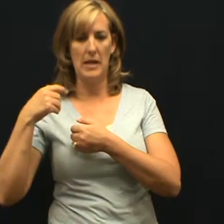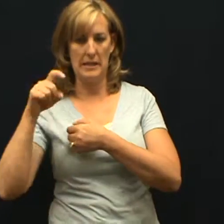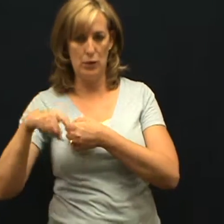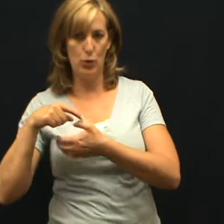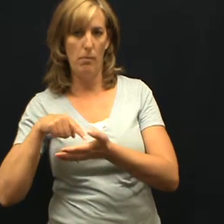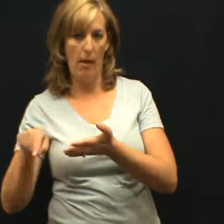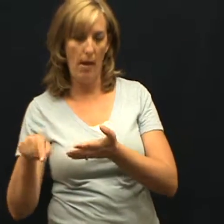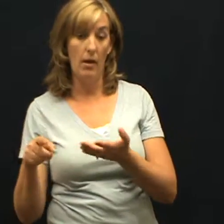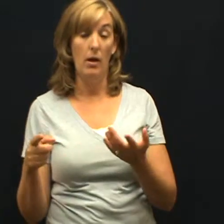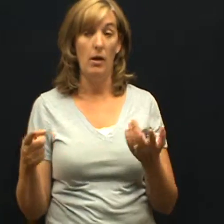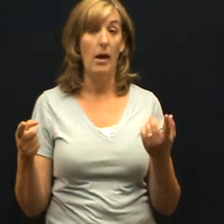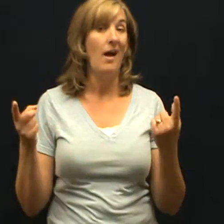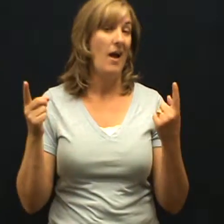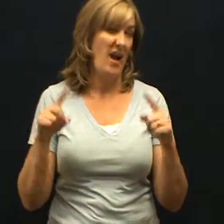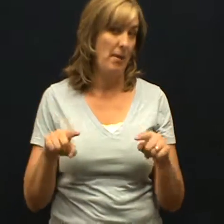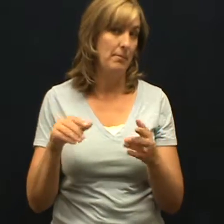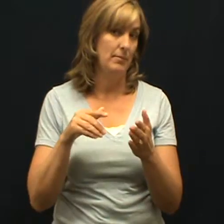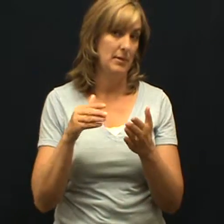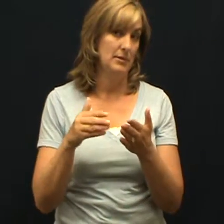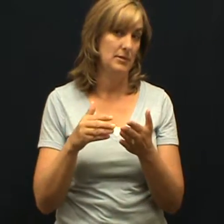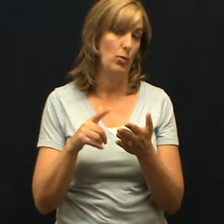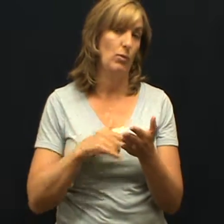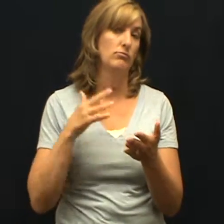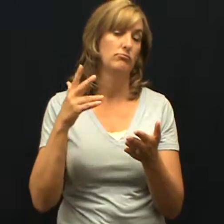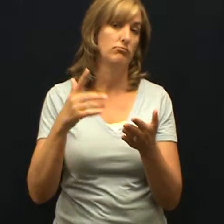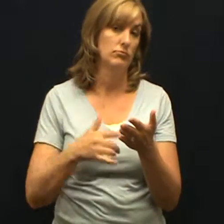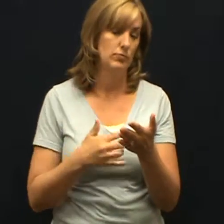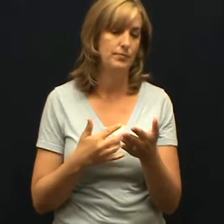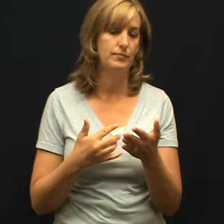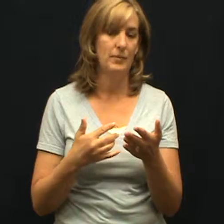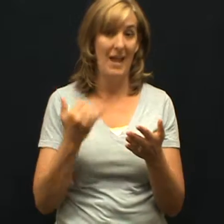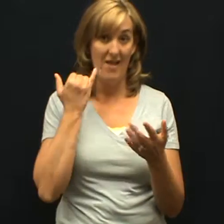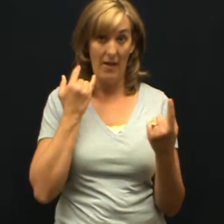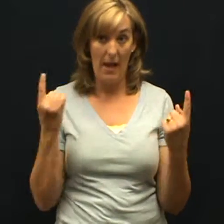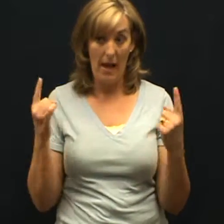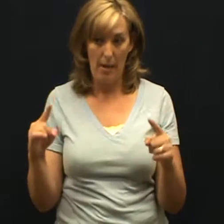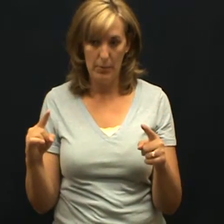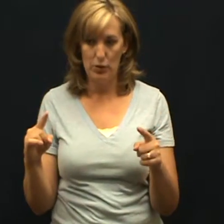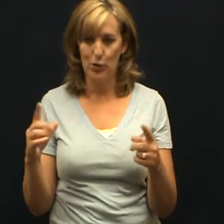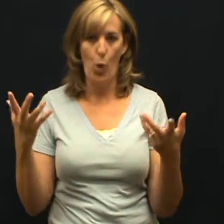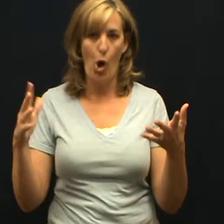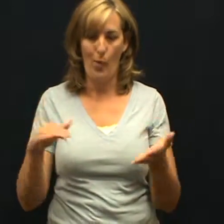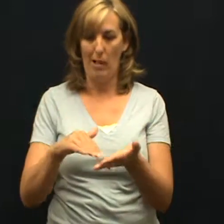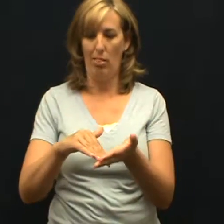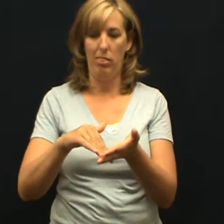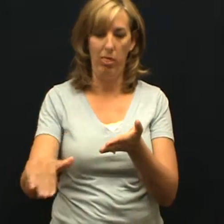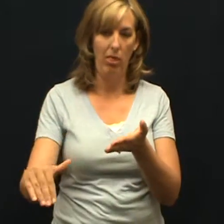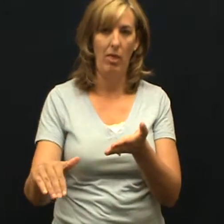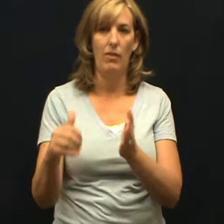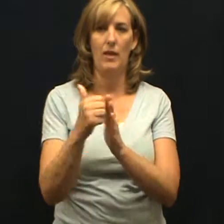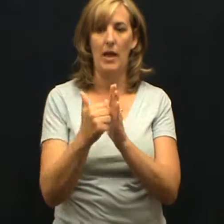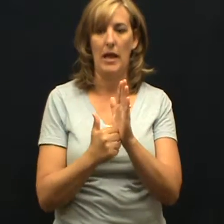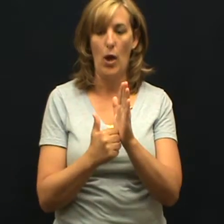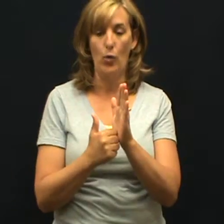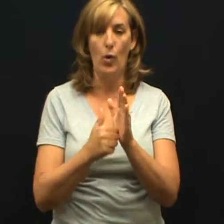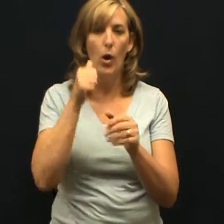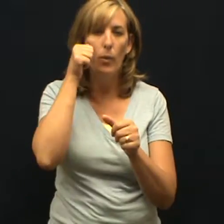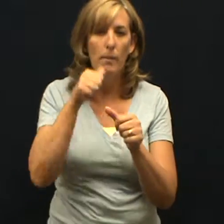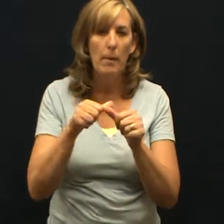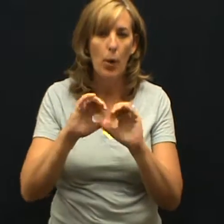occasions. If that's the case, and you've already written that specific account off, remember how you write a specific receivable